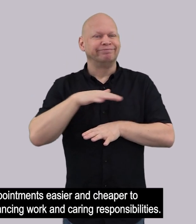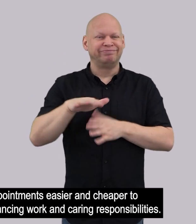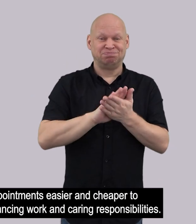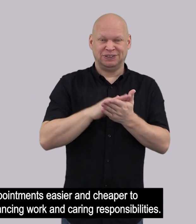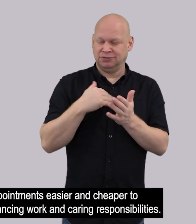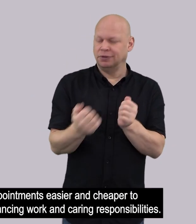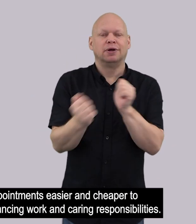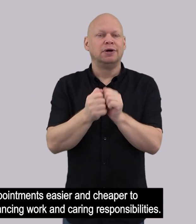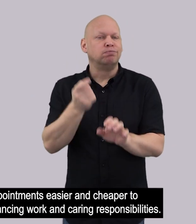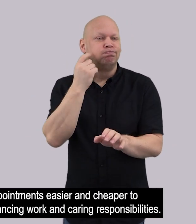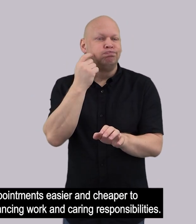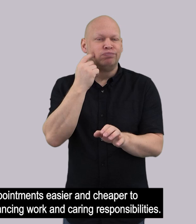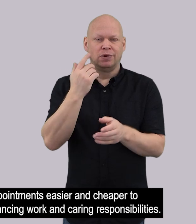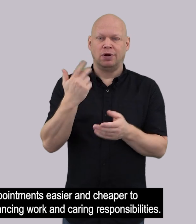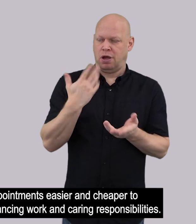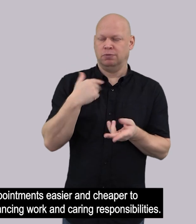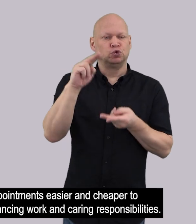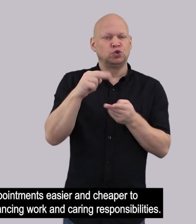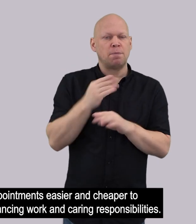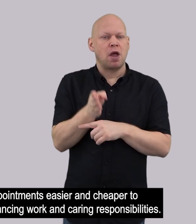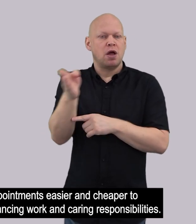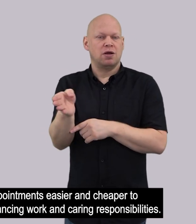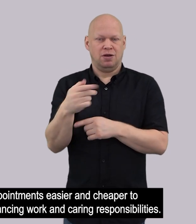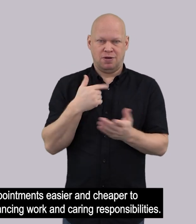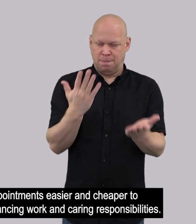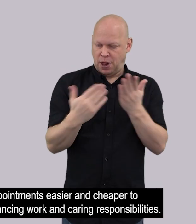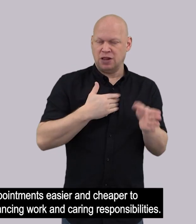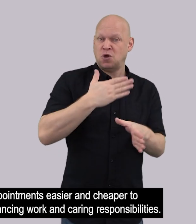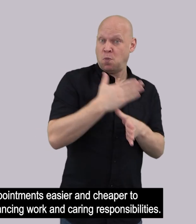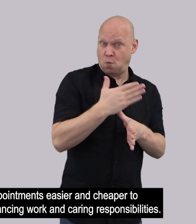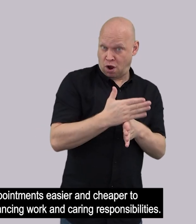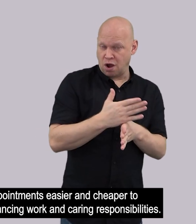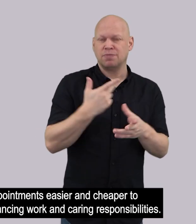appointments easier and cheaper to attend while balancing work and caring responsibilities.